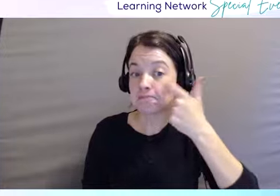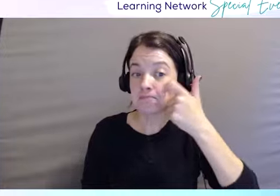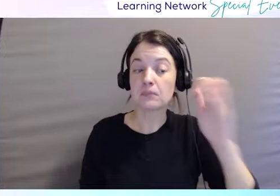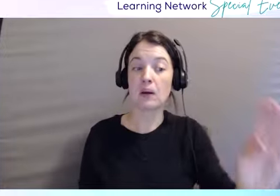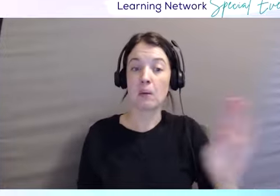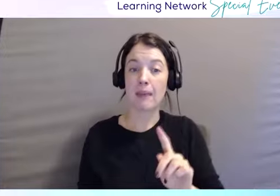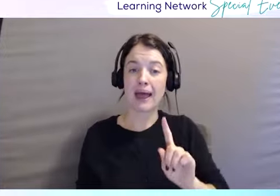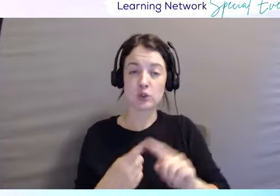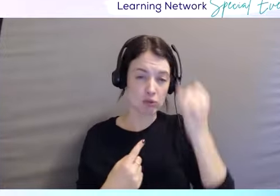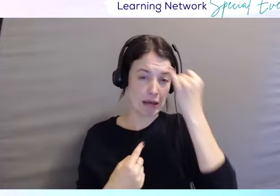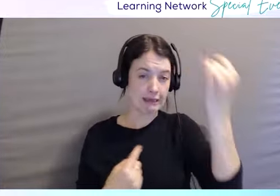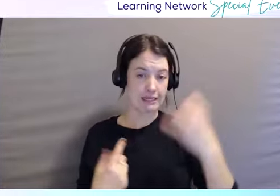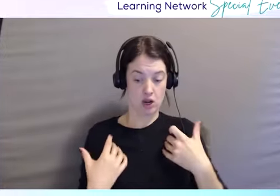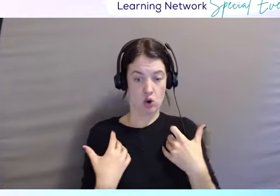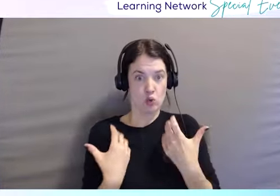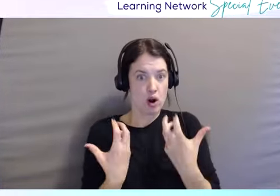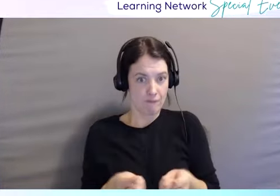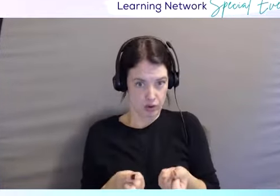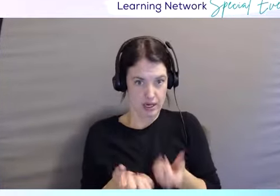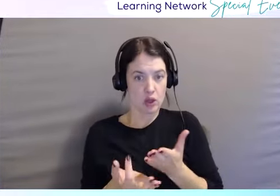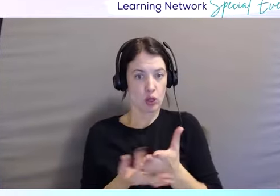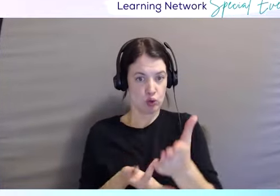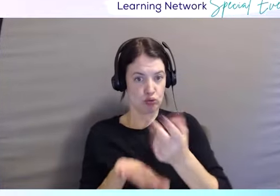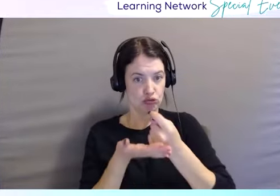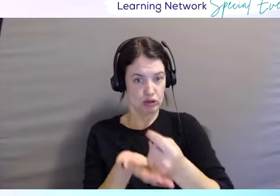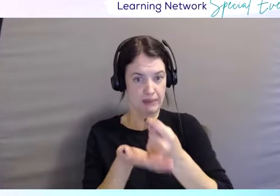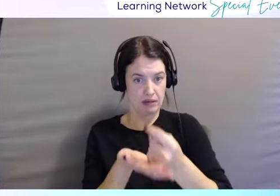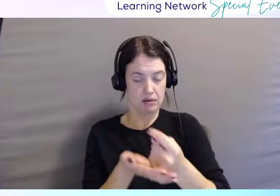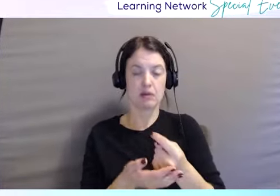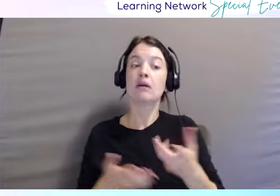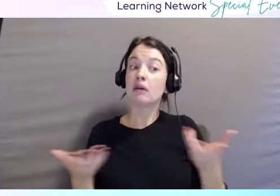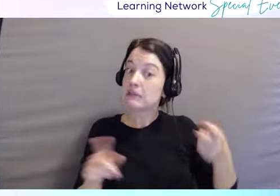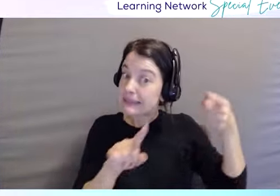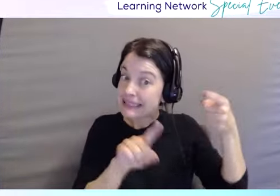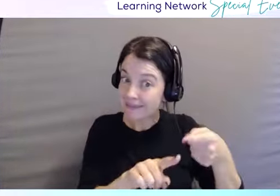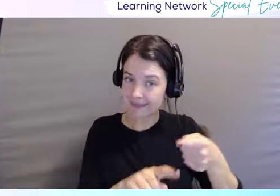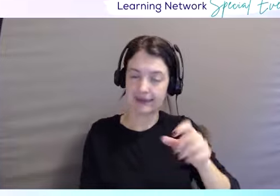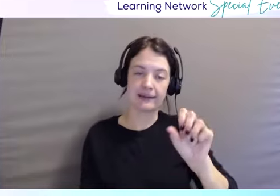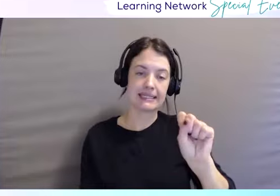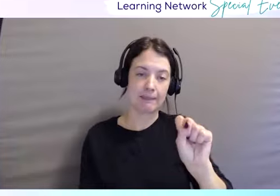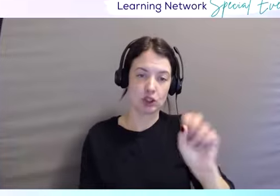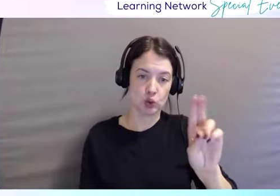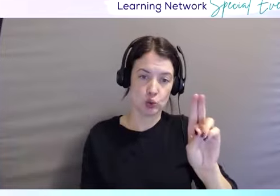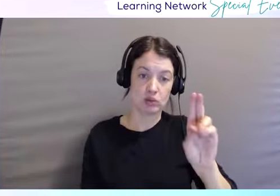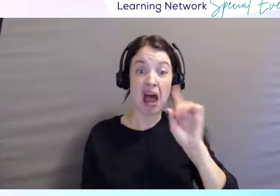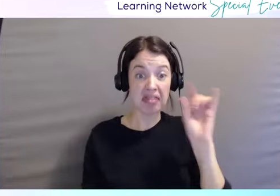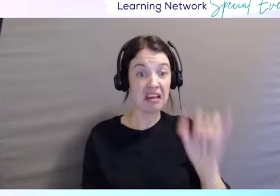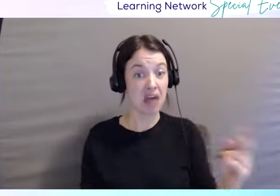of recovery and treatment from substance use. And I would argue applies to GBV recovery as